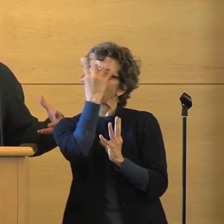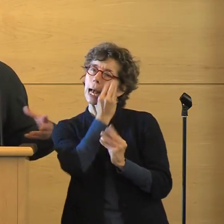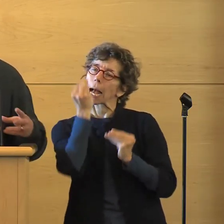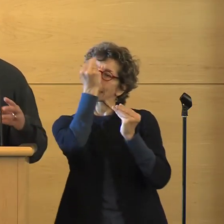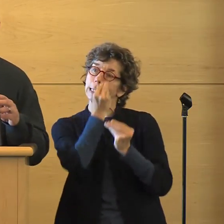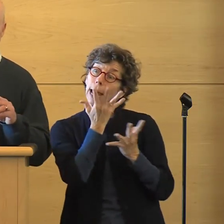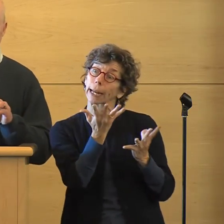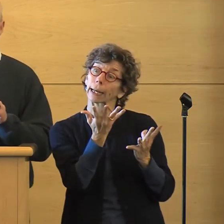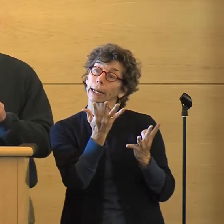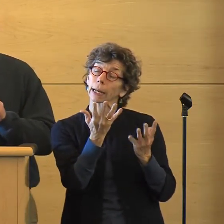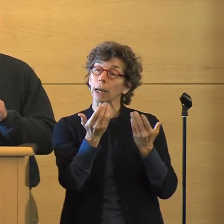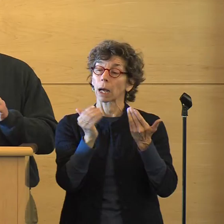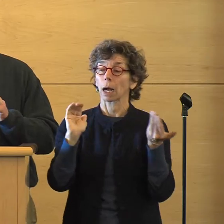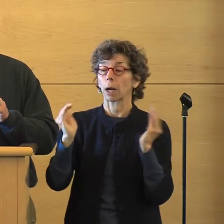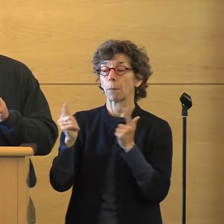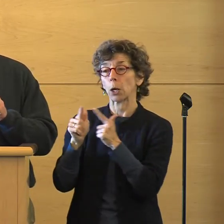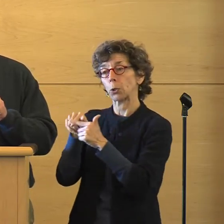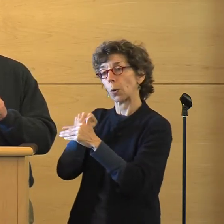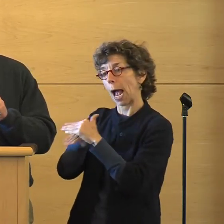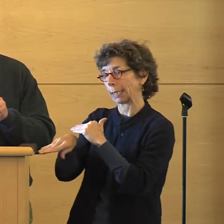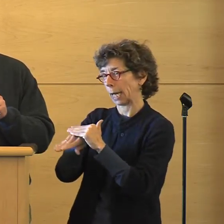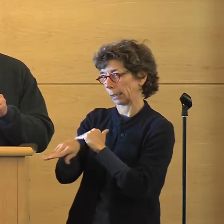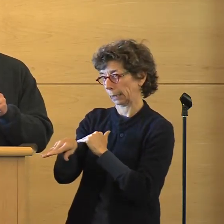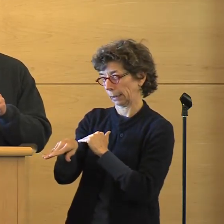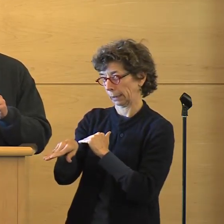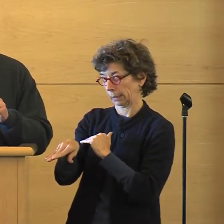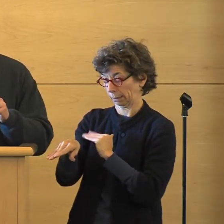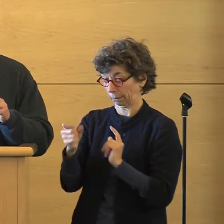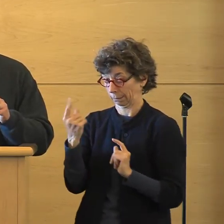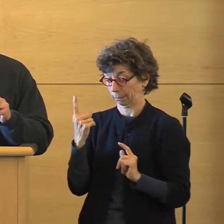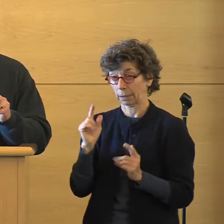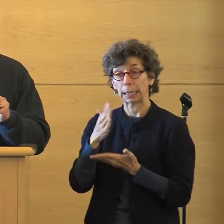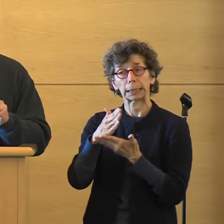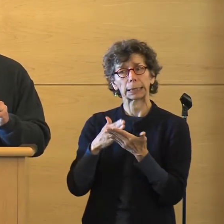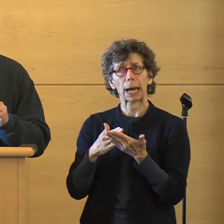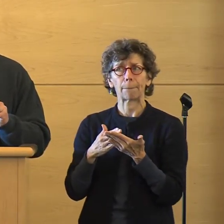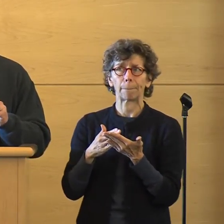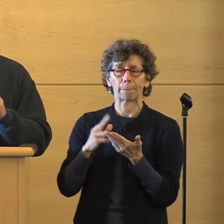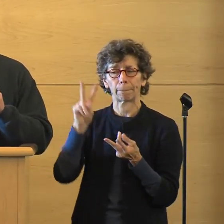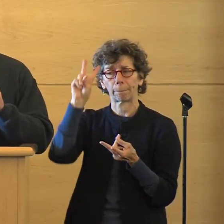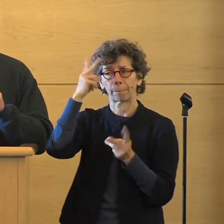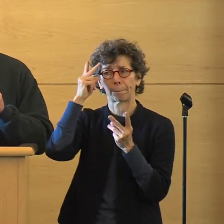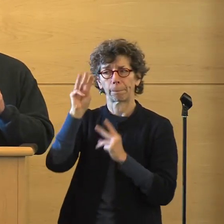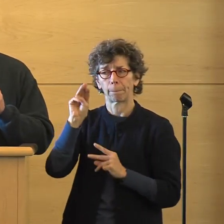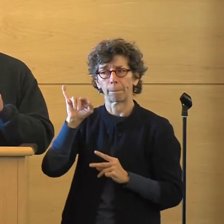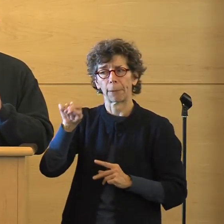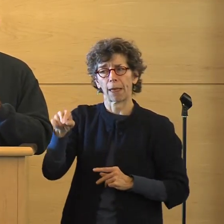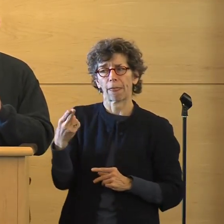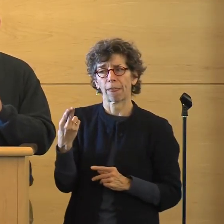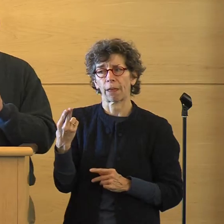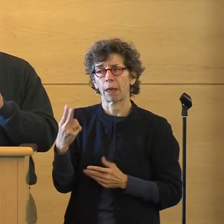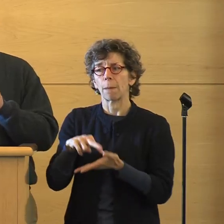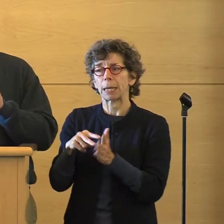too, you know, if we can present that to people who are making those sorts of decisions. So now, it's also important, though, to